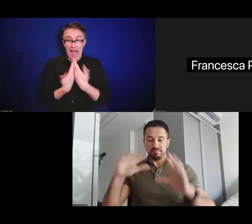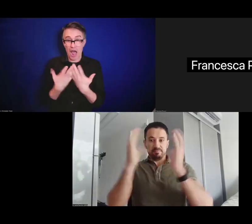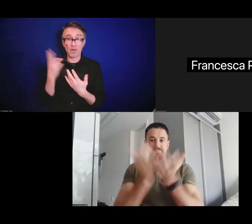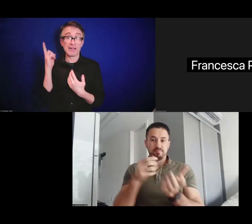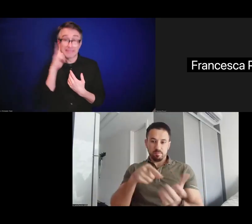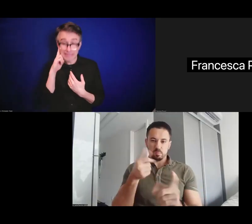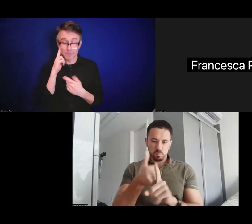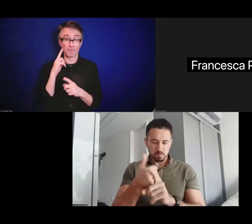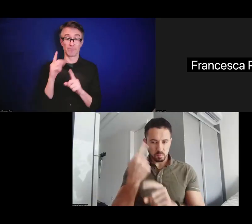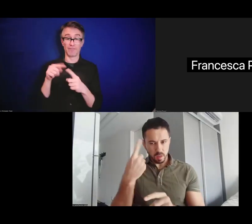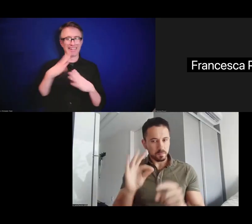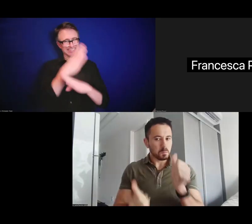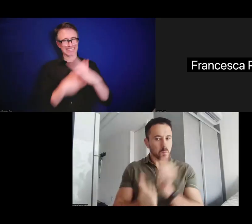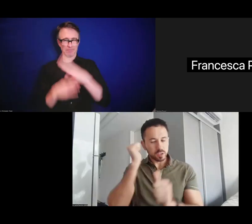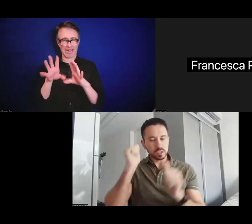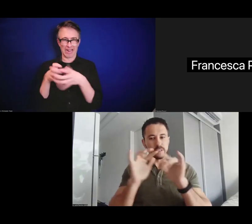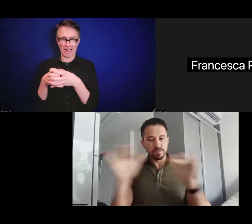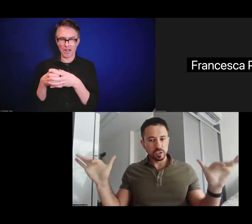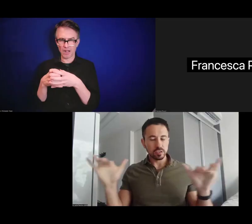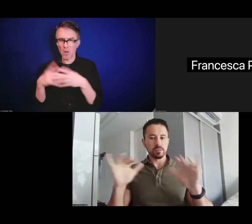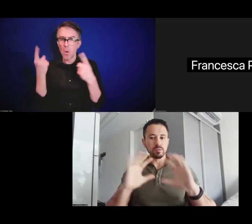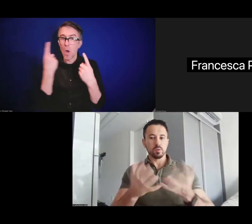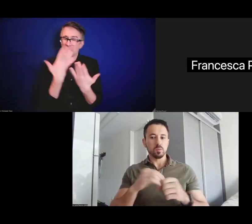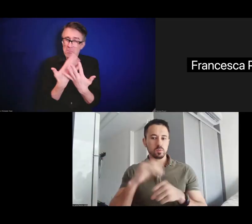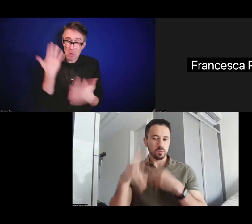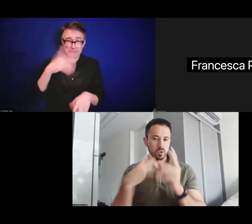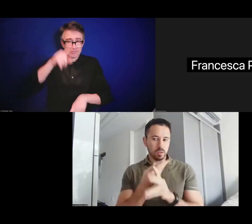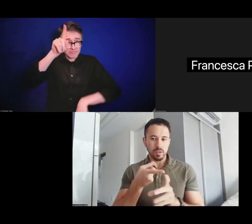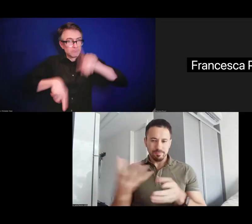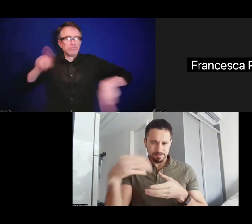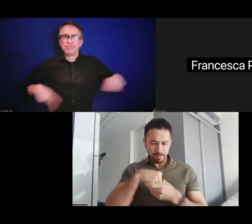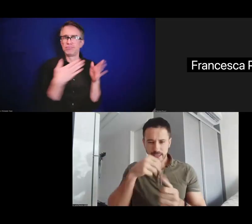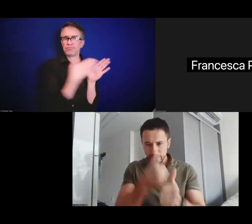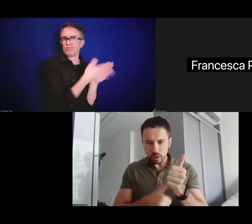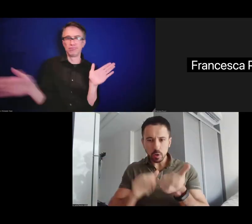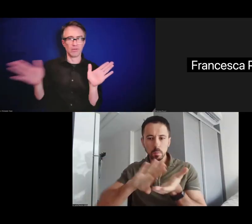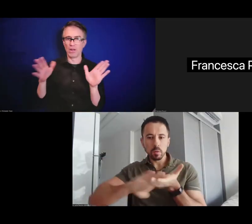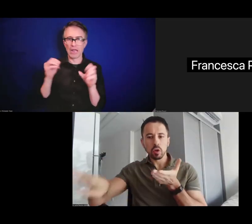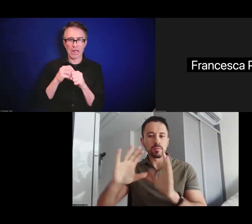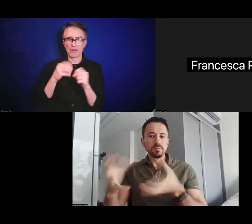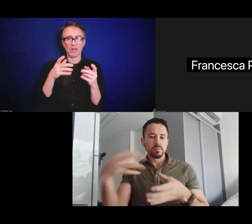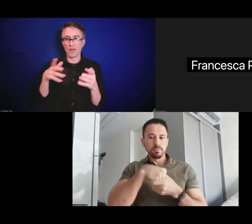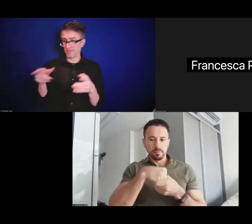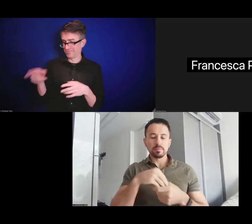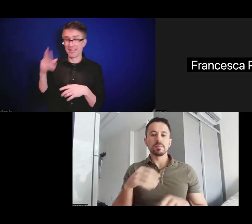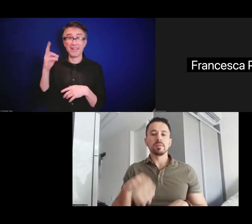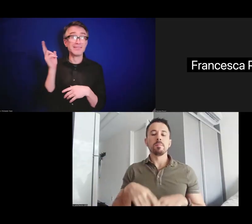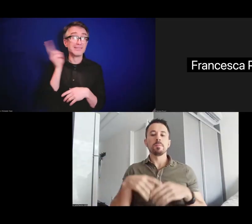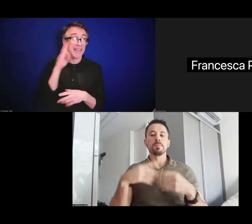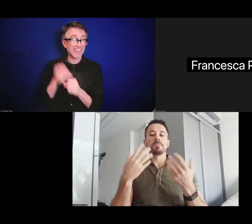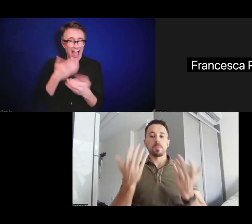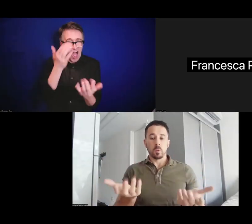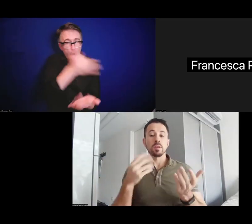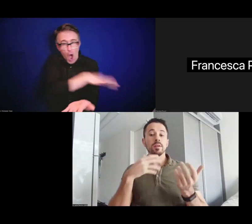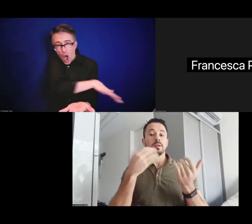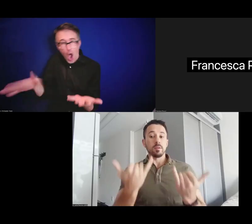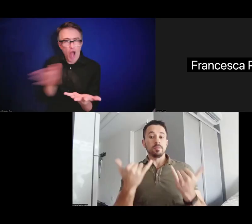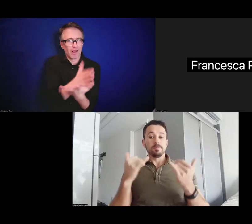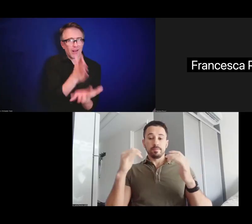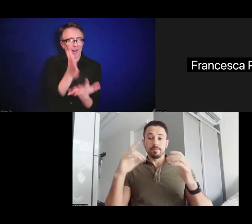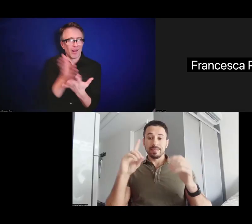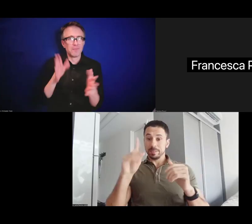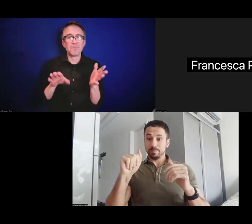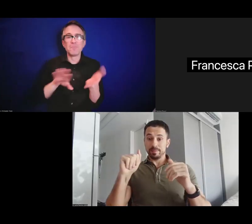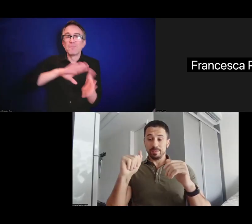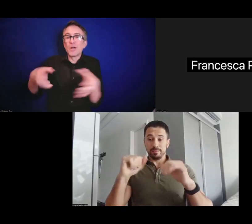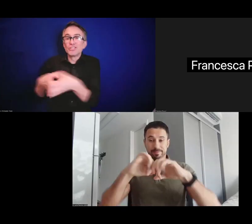level. So there's disability, which is one of the most diverse groups of people in the entire world. It includes essentially every